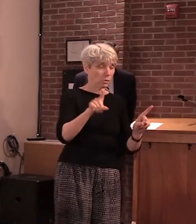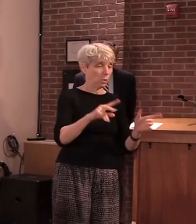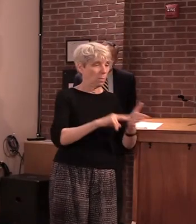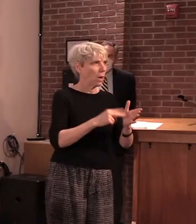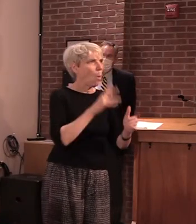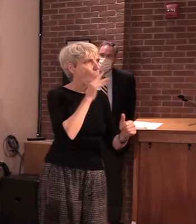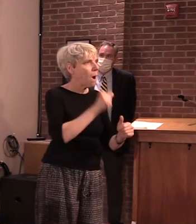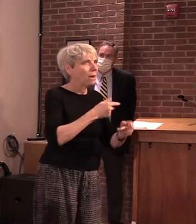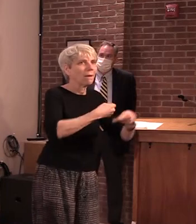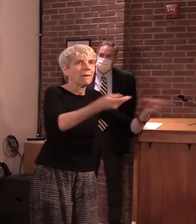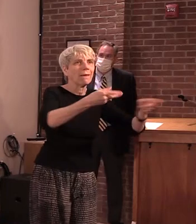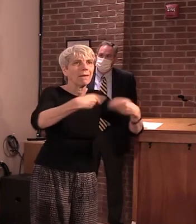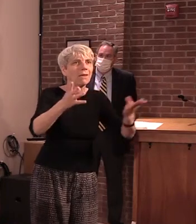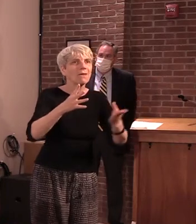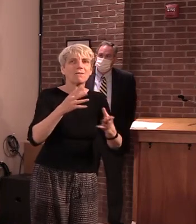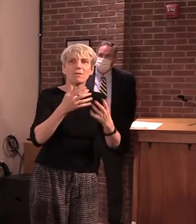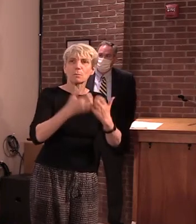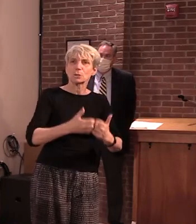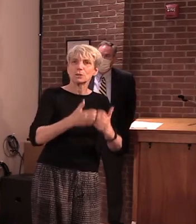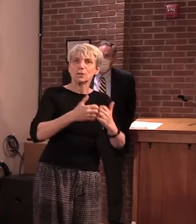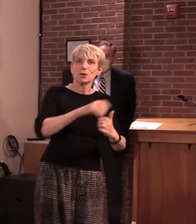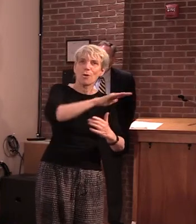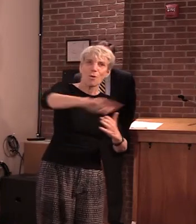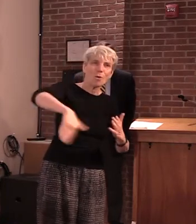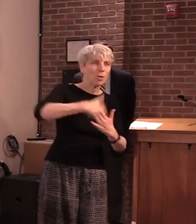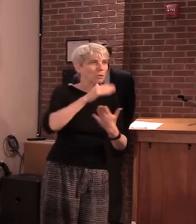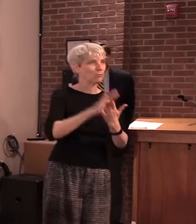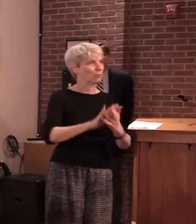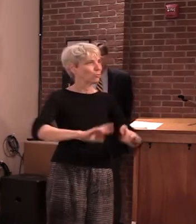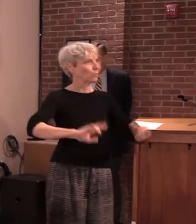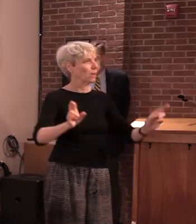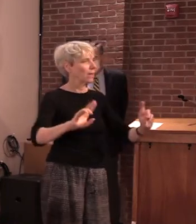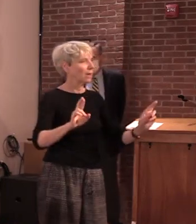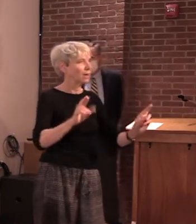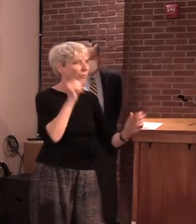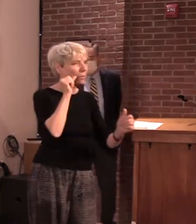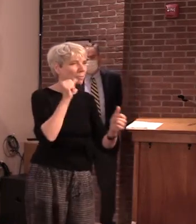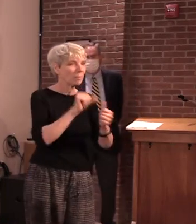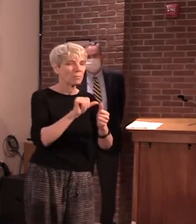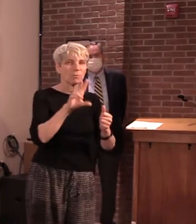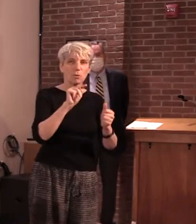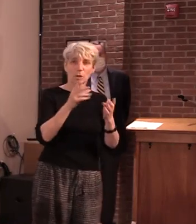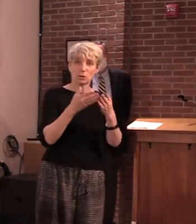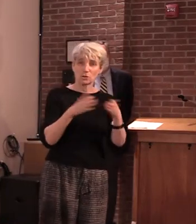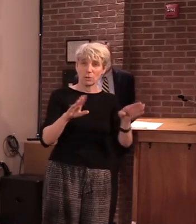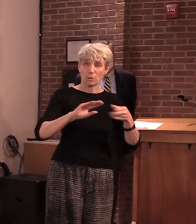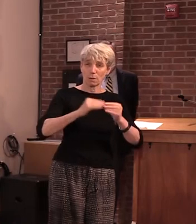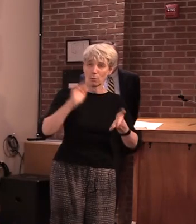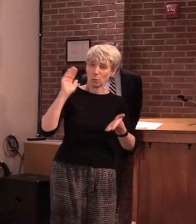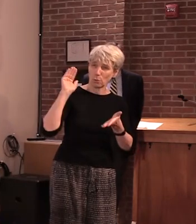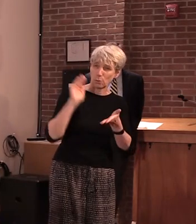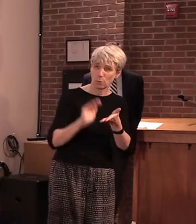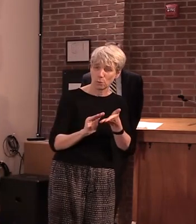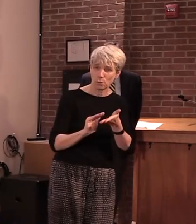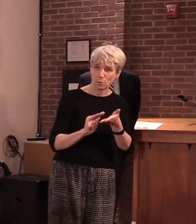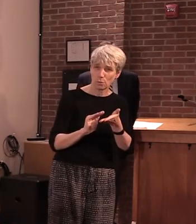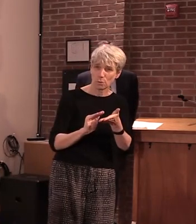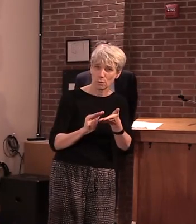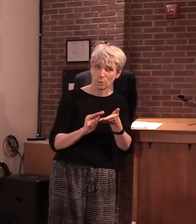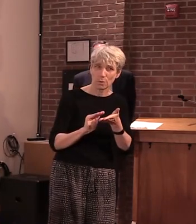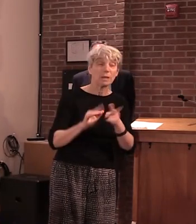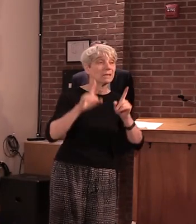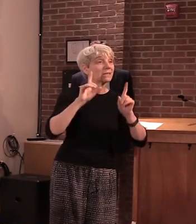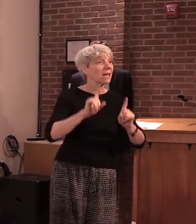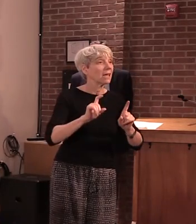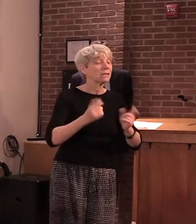system, the fact is the prevalence currently in Vermont is very low. There's a low number of people in